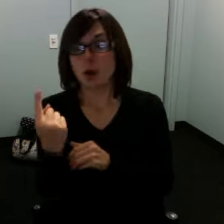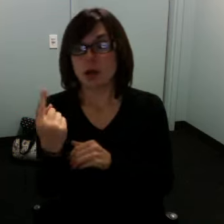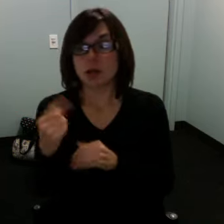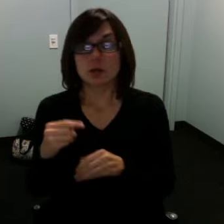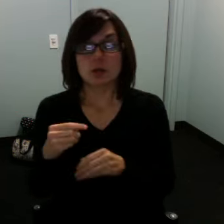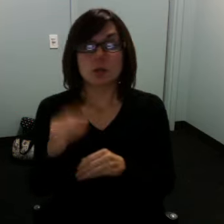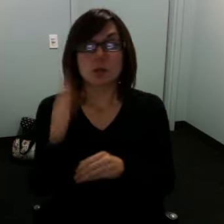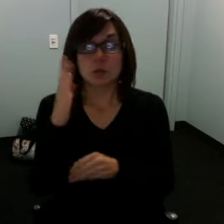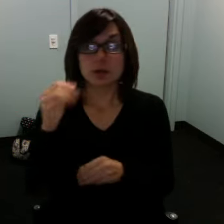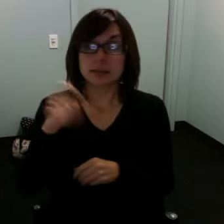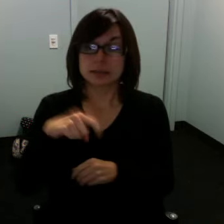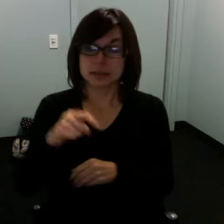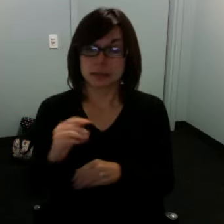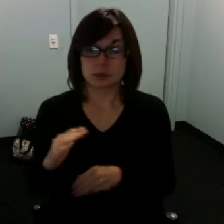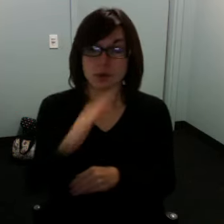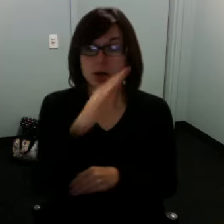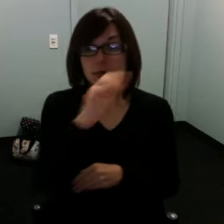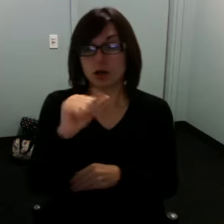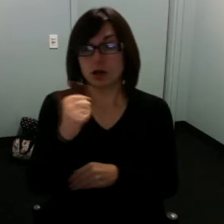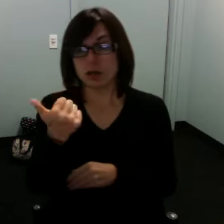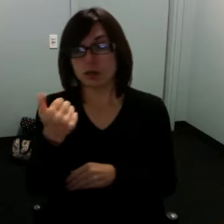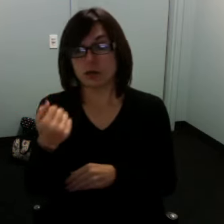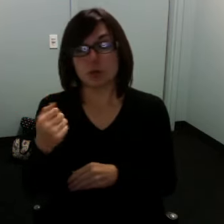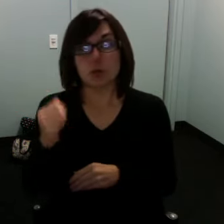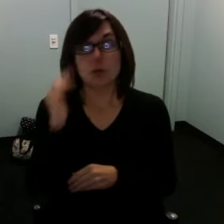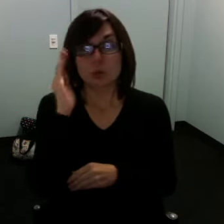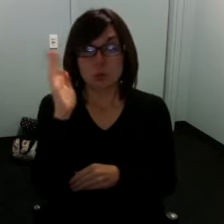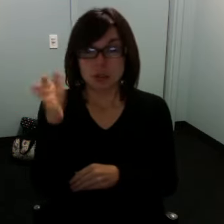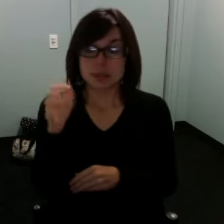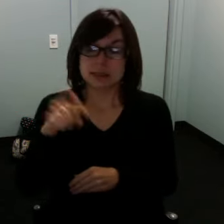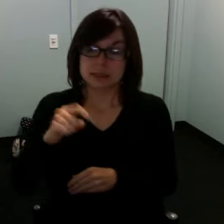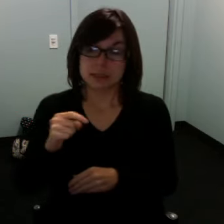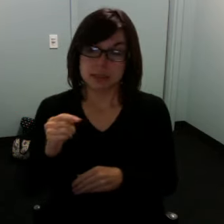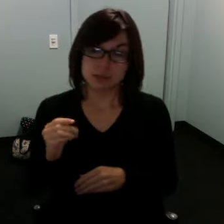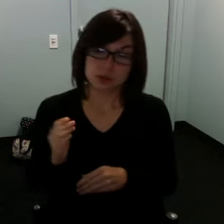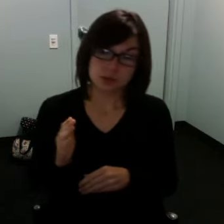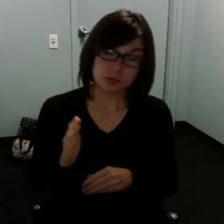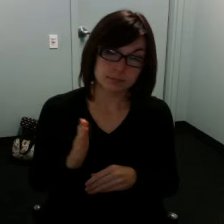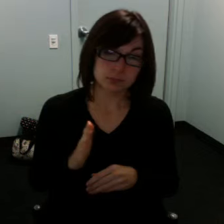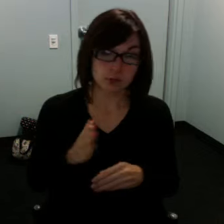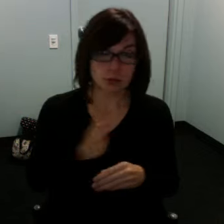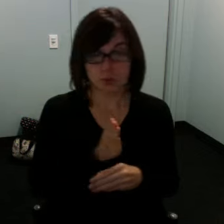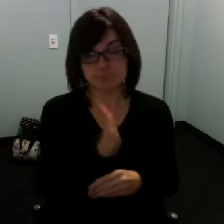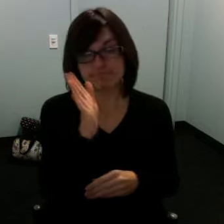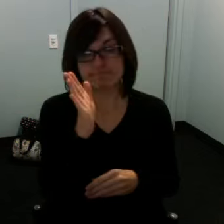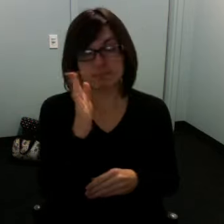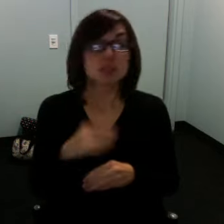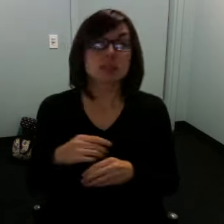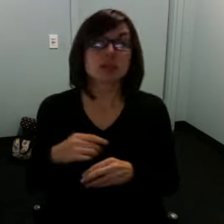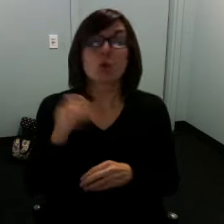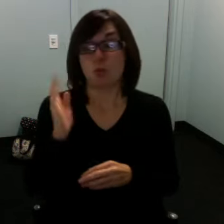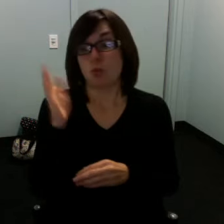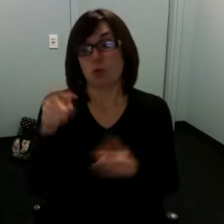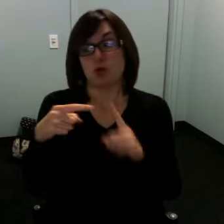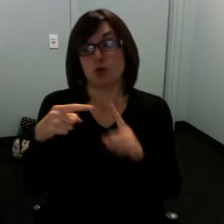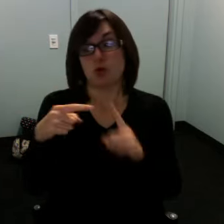different signs. Well, the 2 lines will have to cross somewhere then. There's no way they can be parallel because one of them is going to be going